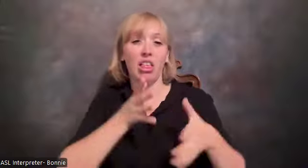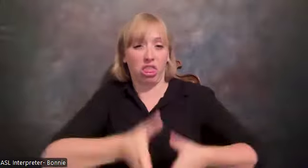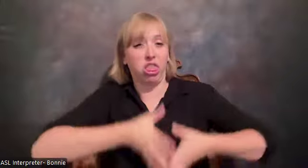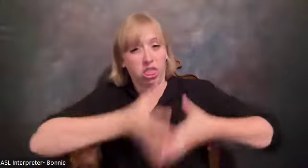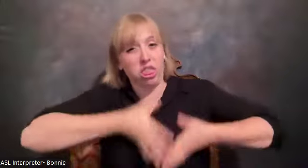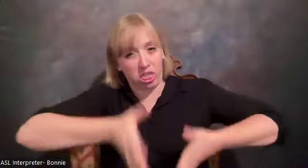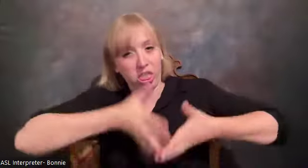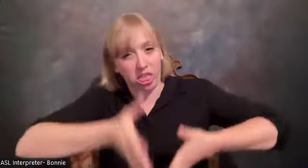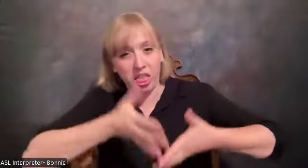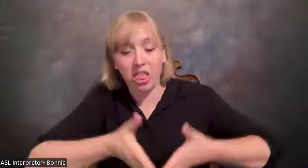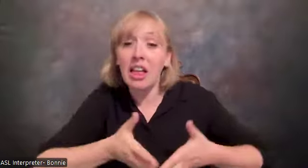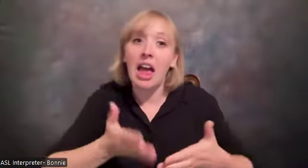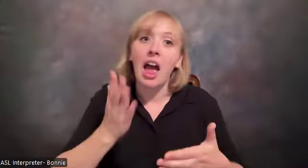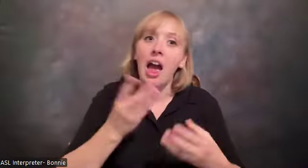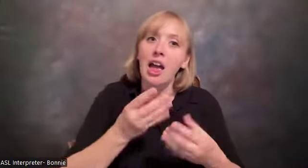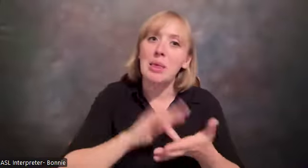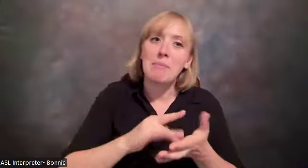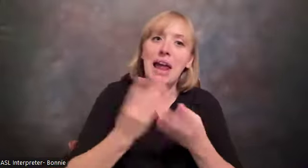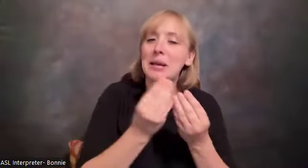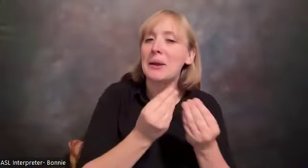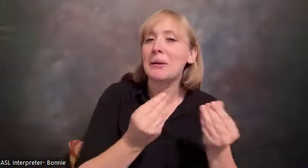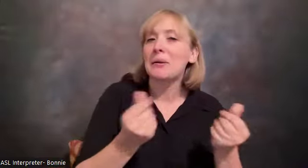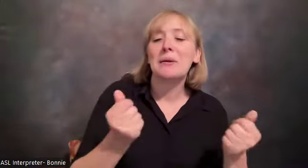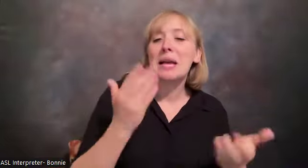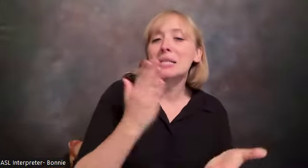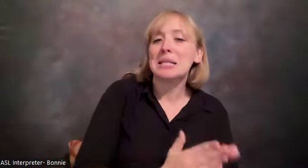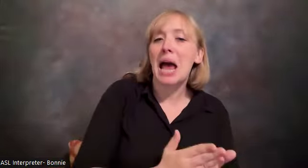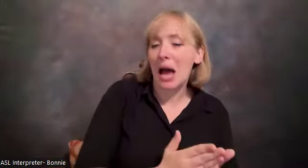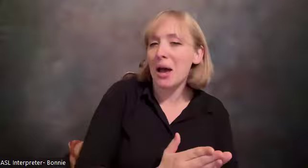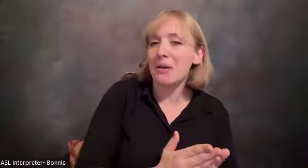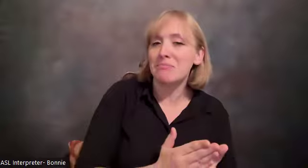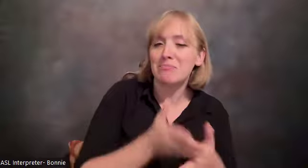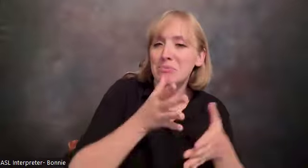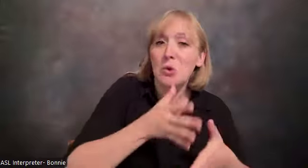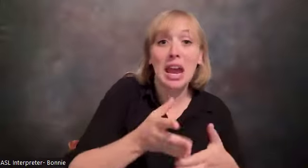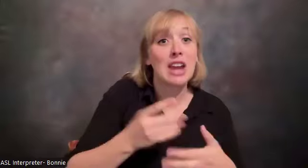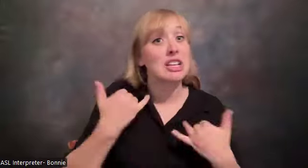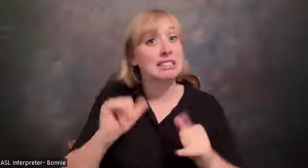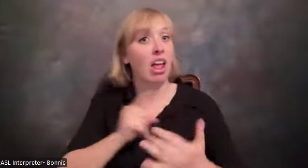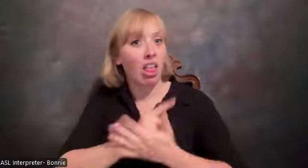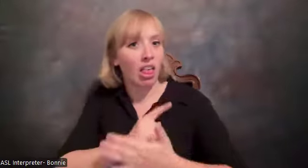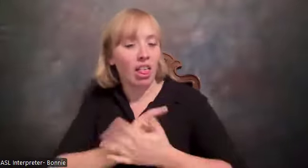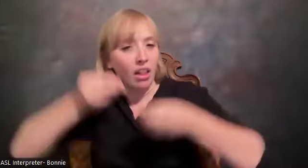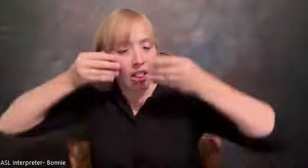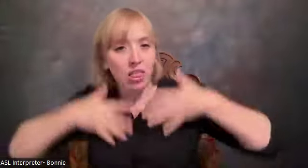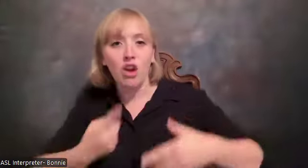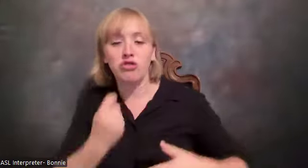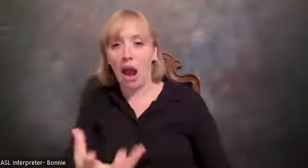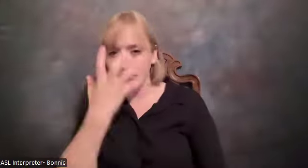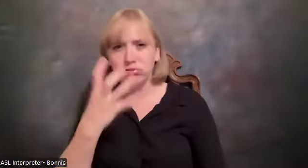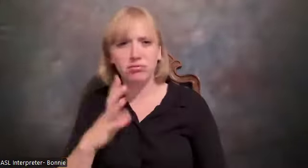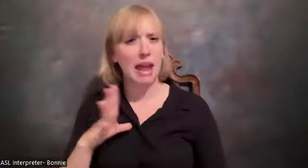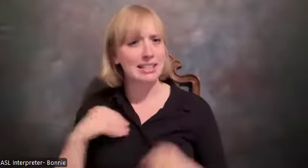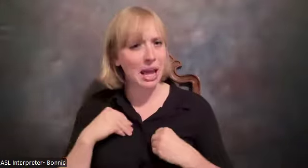my system and I quit throwing up and I would just be left with red face, hyperventilating and sweating, and I'm all right with that. So I drank